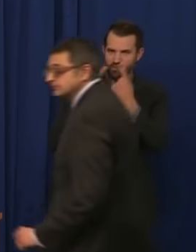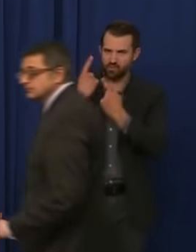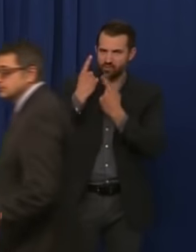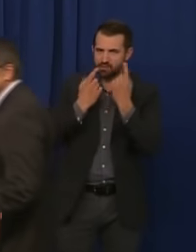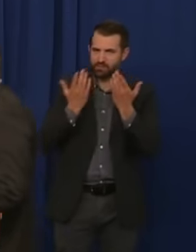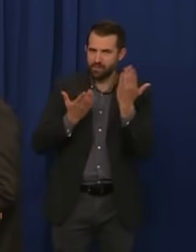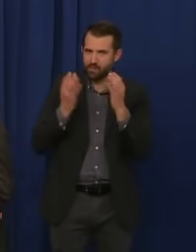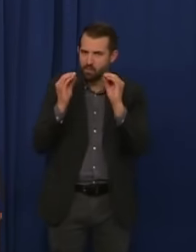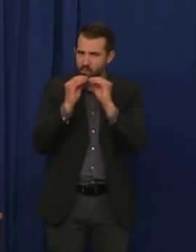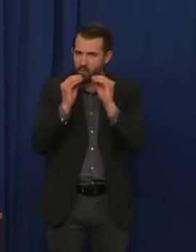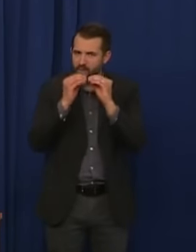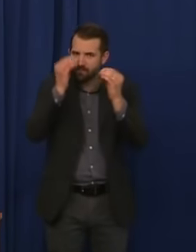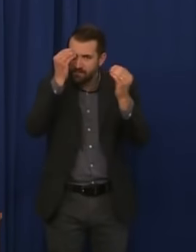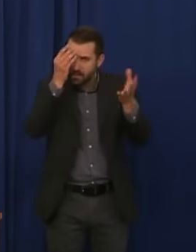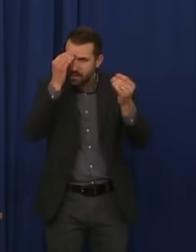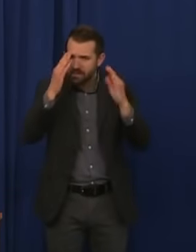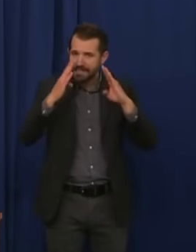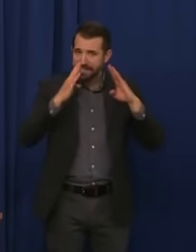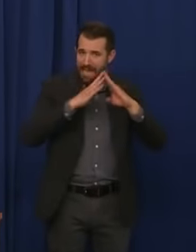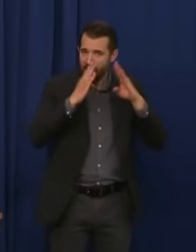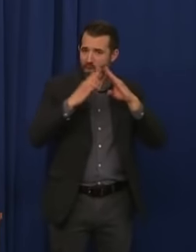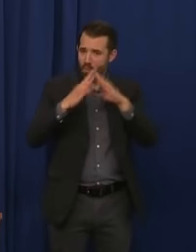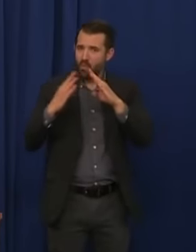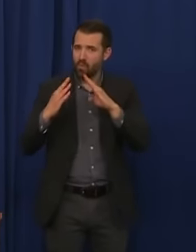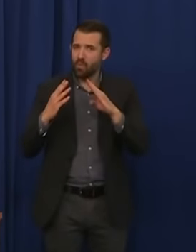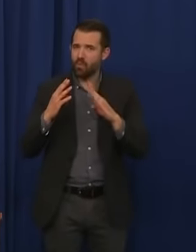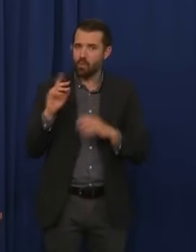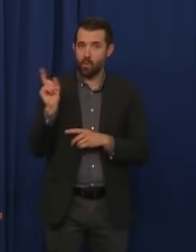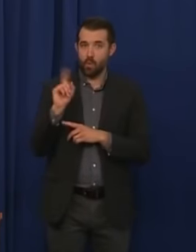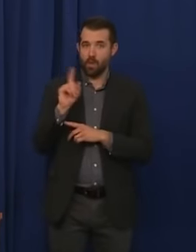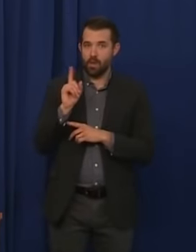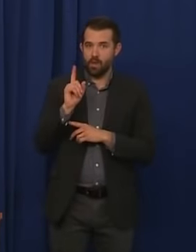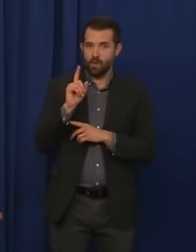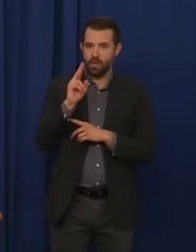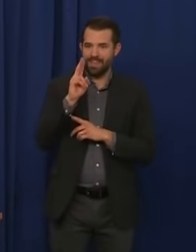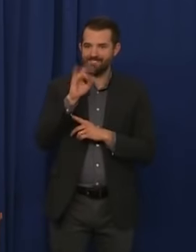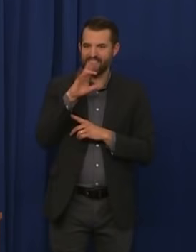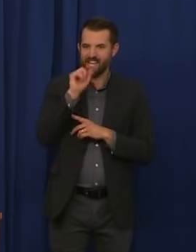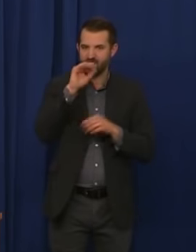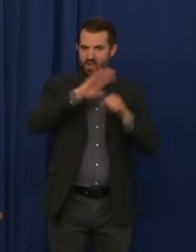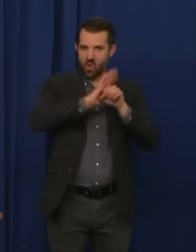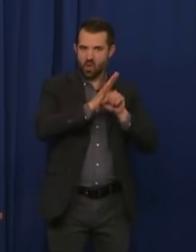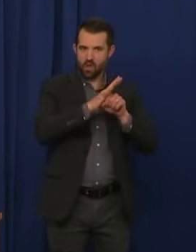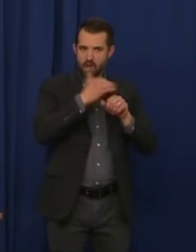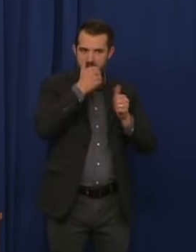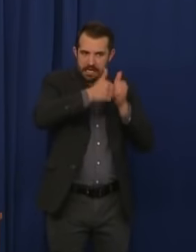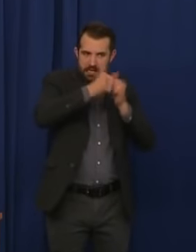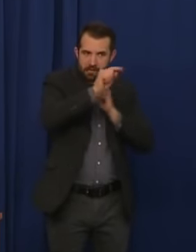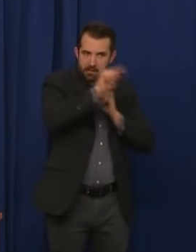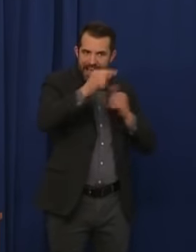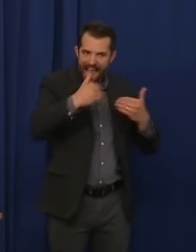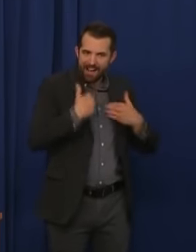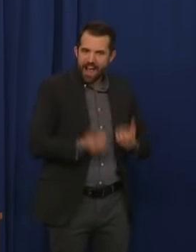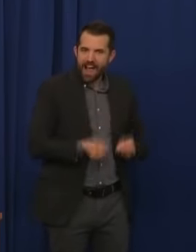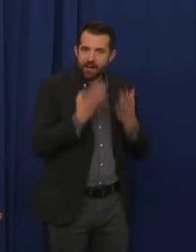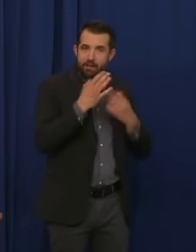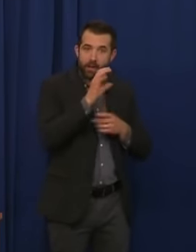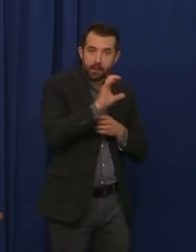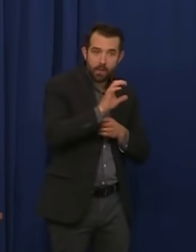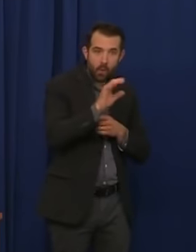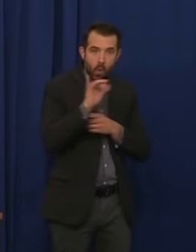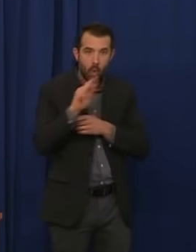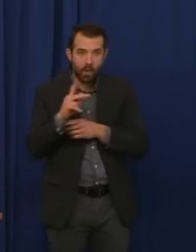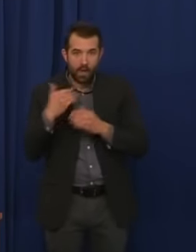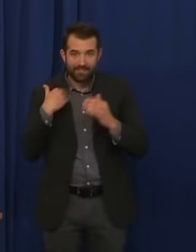in areas where the virus is the most concentrated, like in Cumberland or York County? Caitlin's follow-up is,